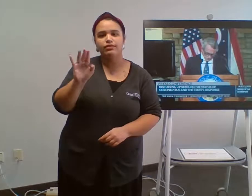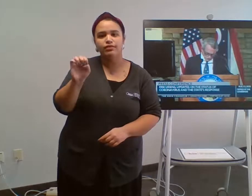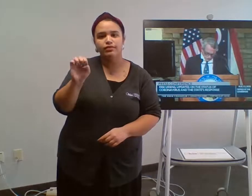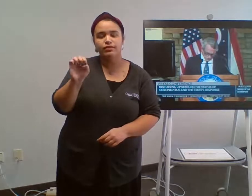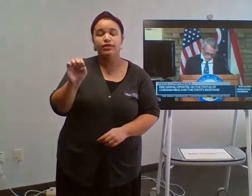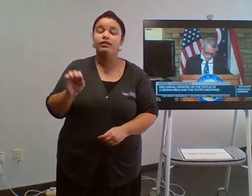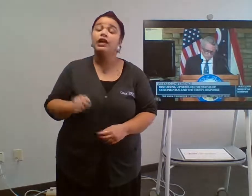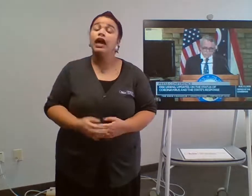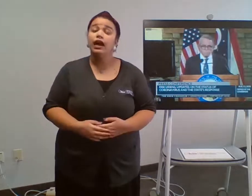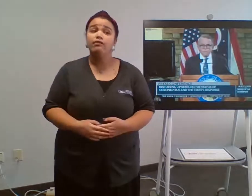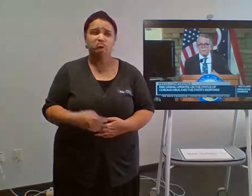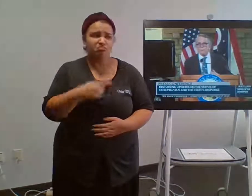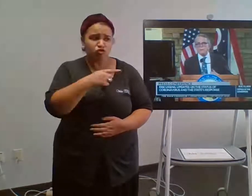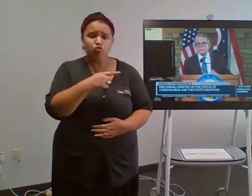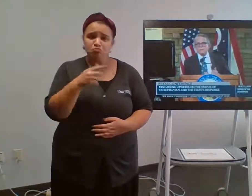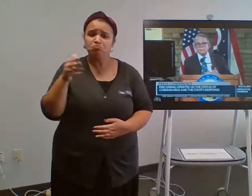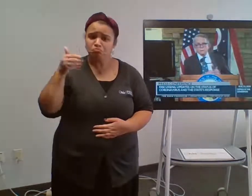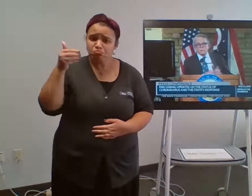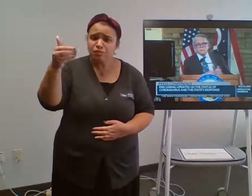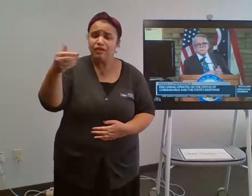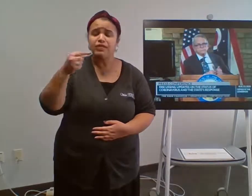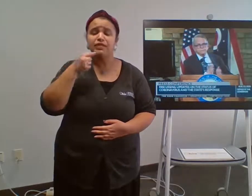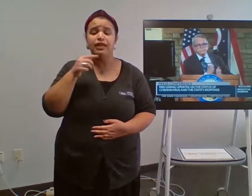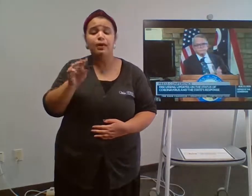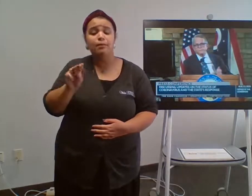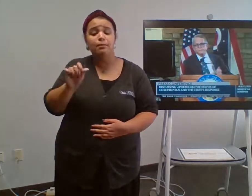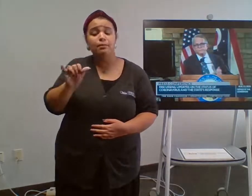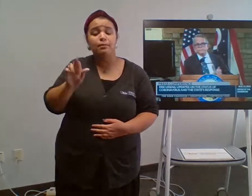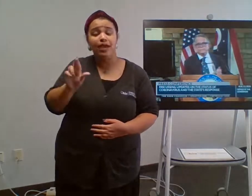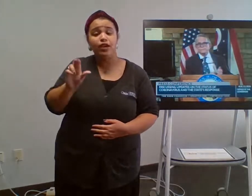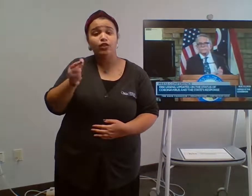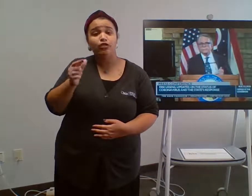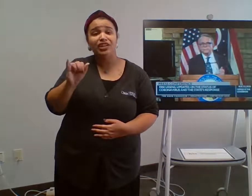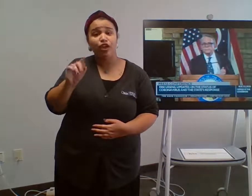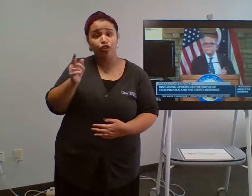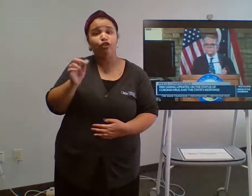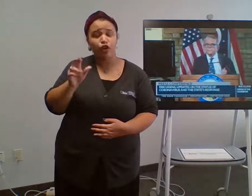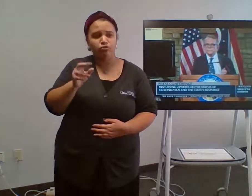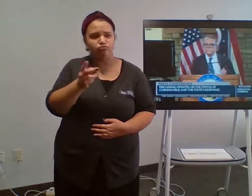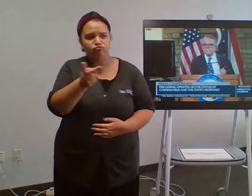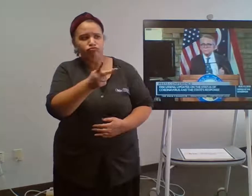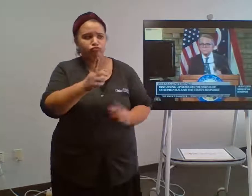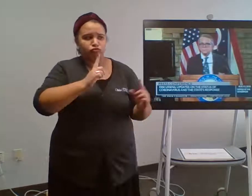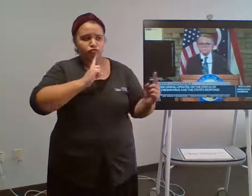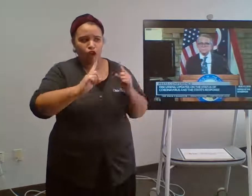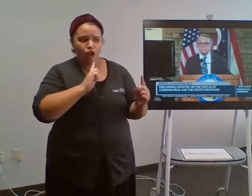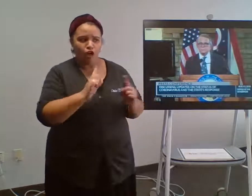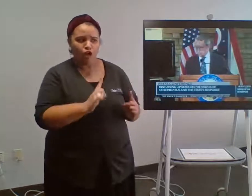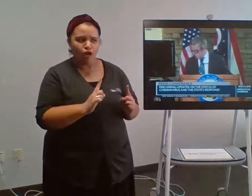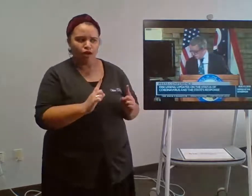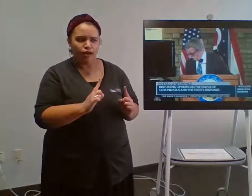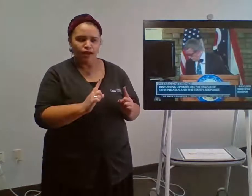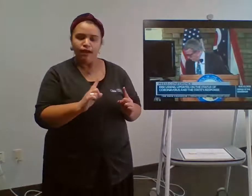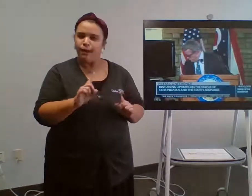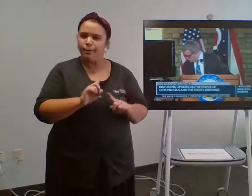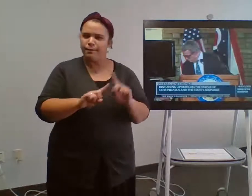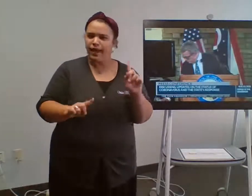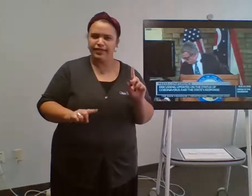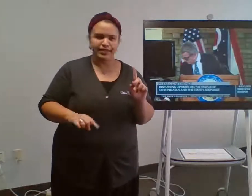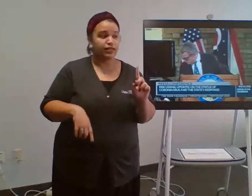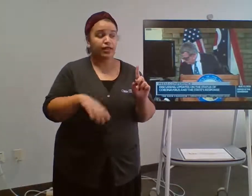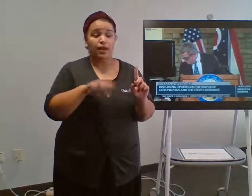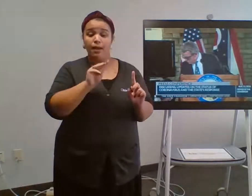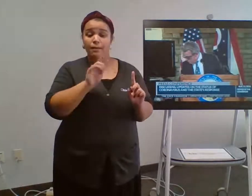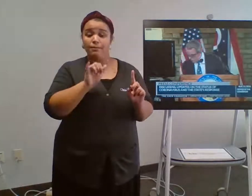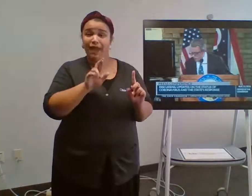Mayor Ginther here regularly. At the same time, his administration has quite a split with quite a high profile split with the police